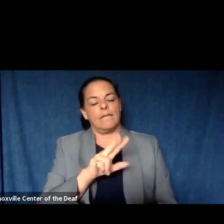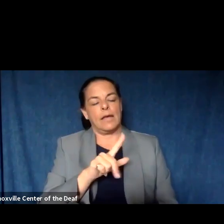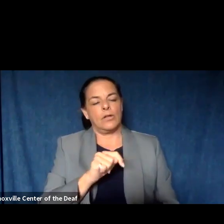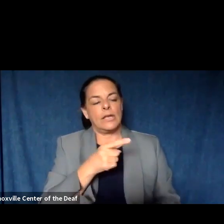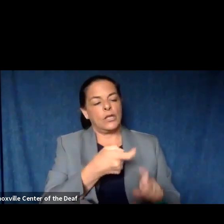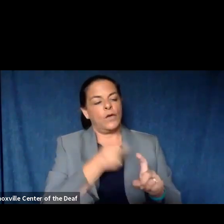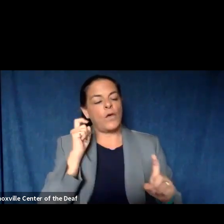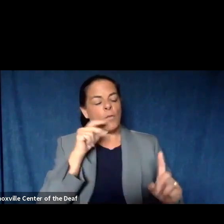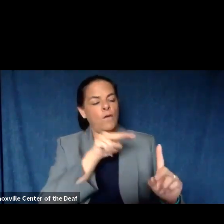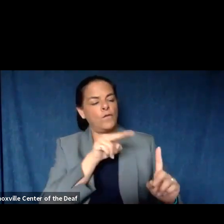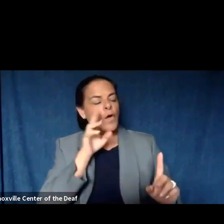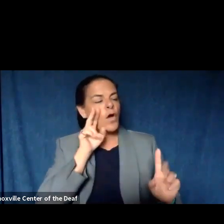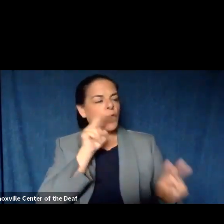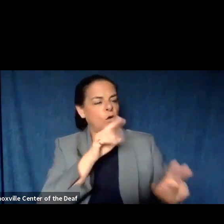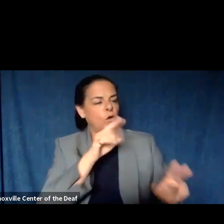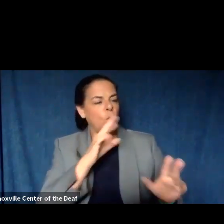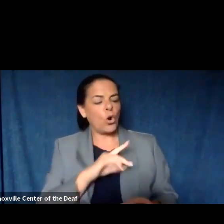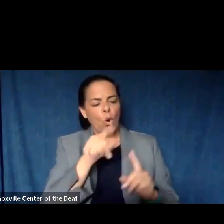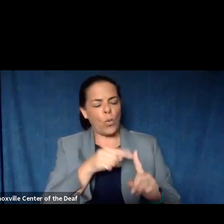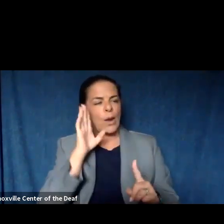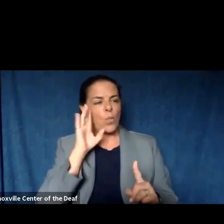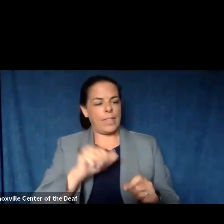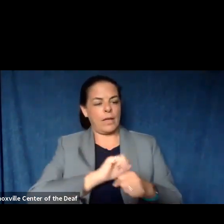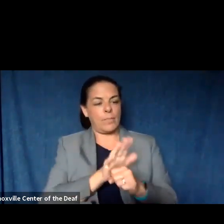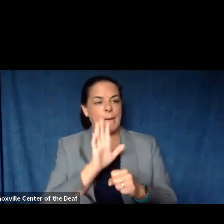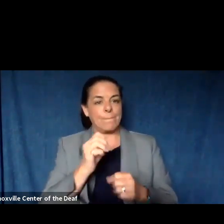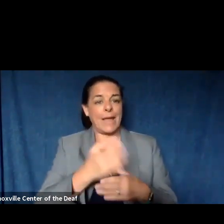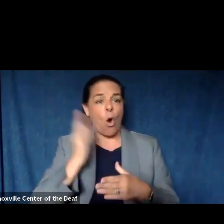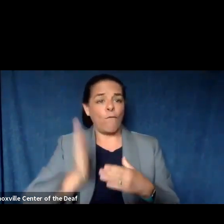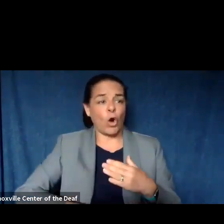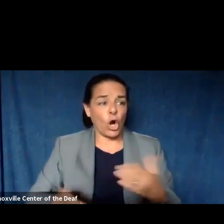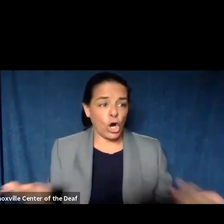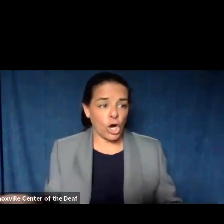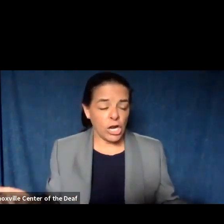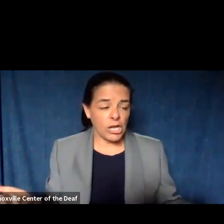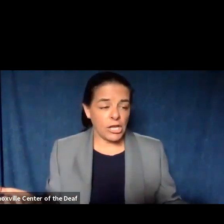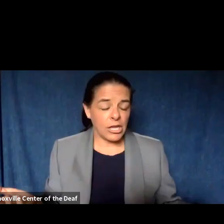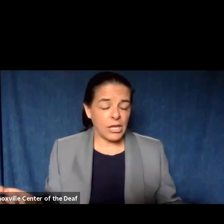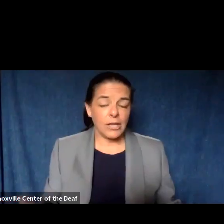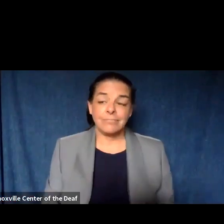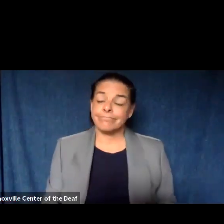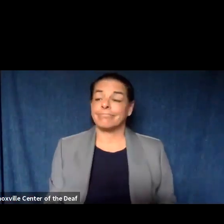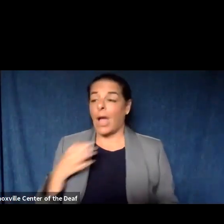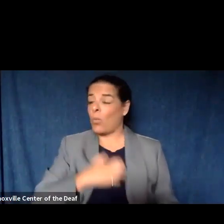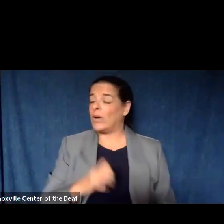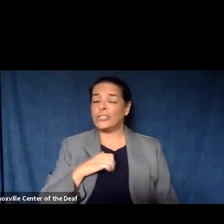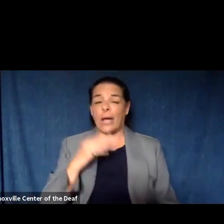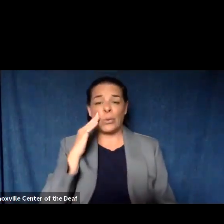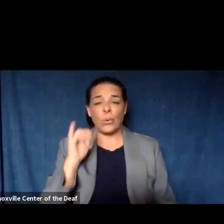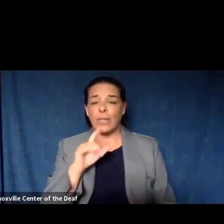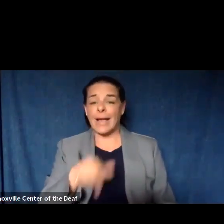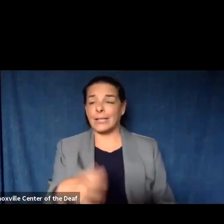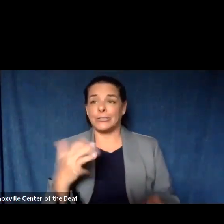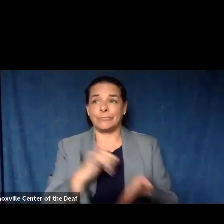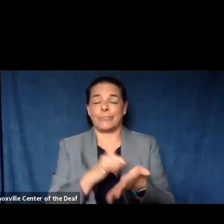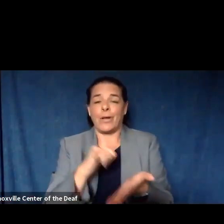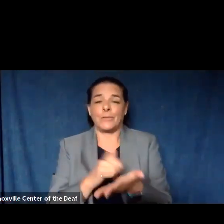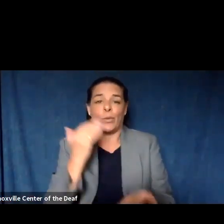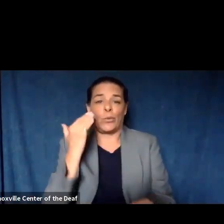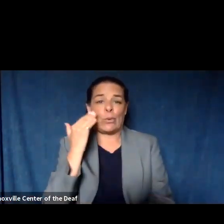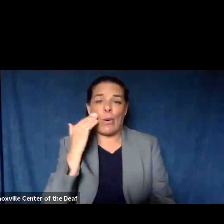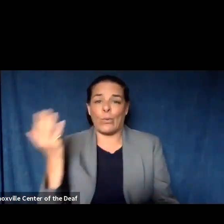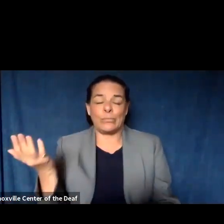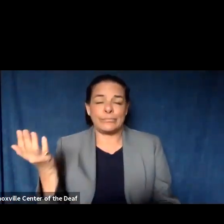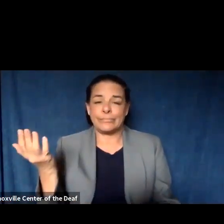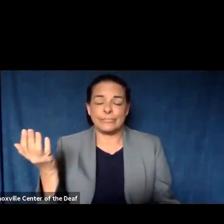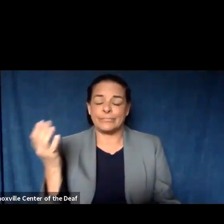a WVLT viewer. When will the pandemic be over? Oh, I wish I knew that. It's just impossible to tell. I think